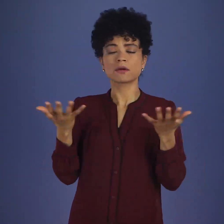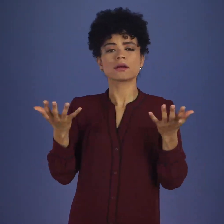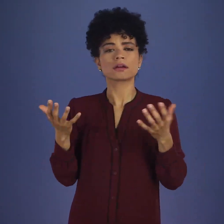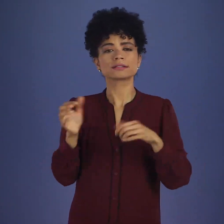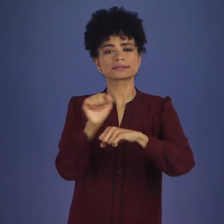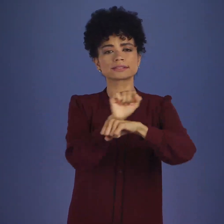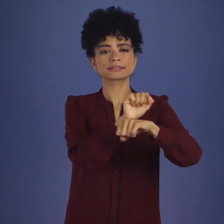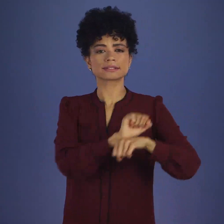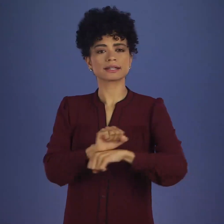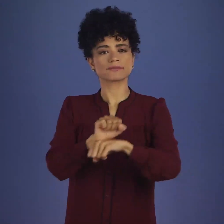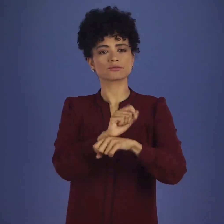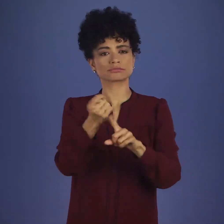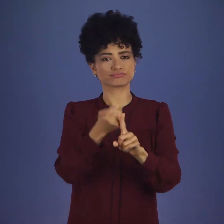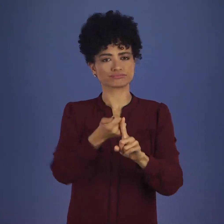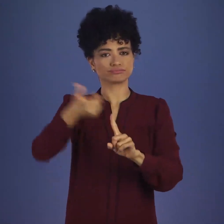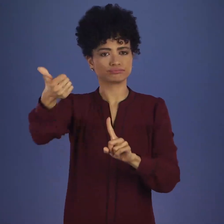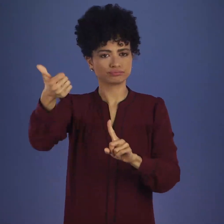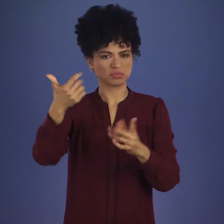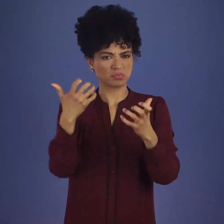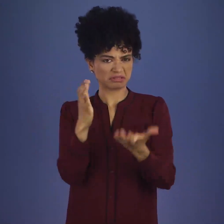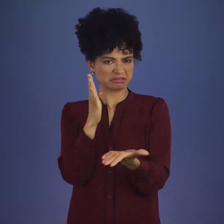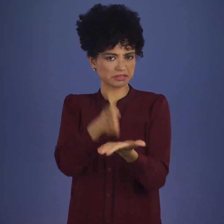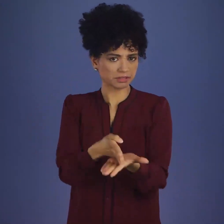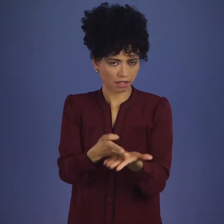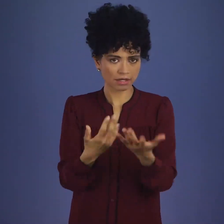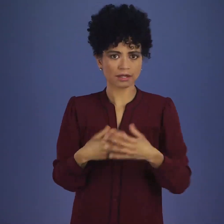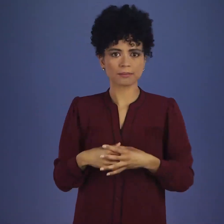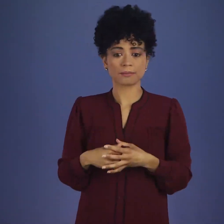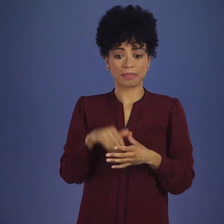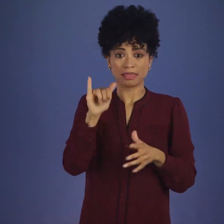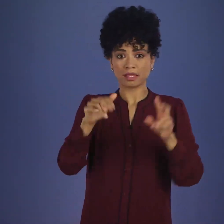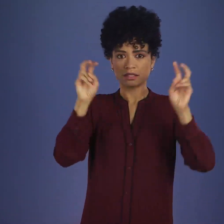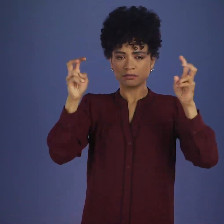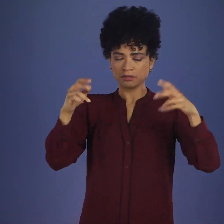Abolition of slavery, for example, was a stormy political issue then.